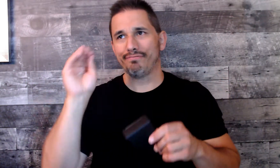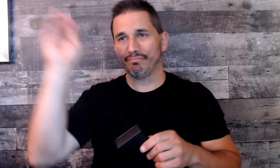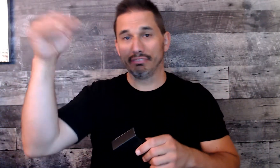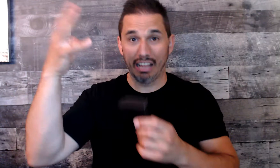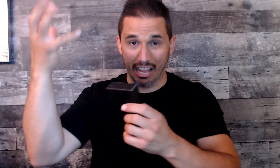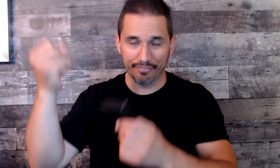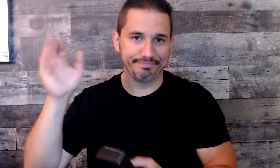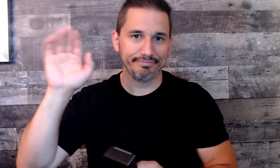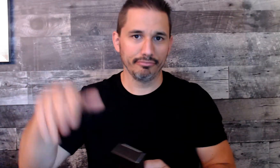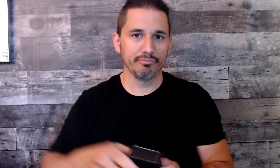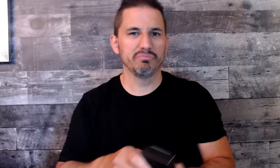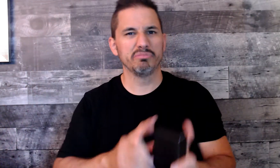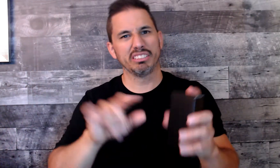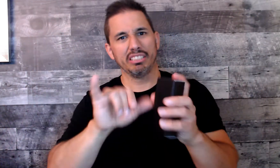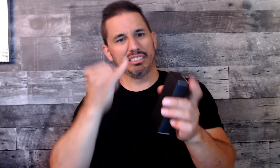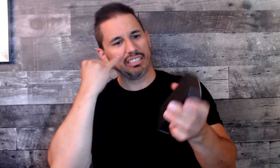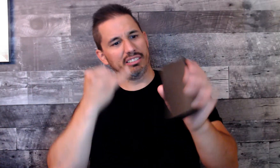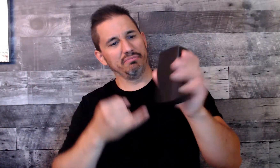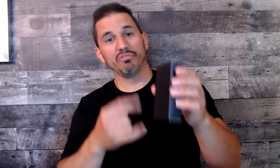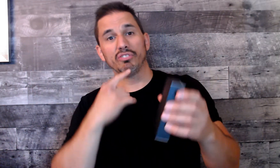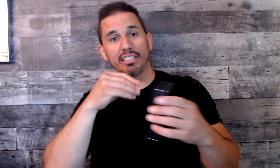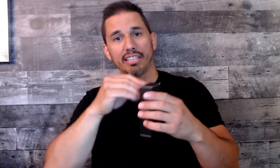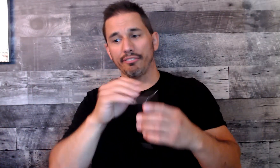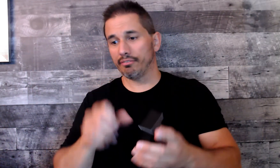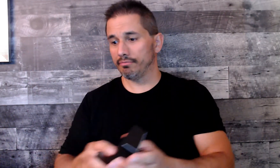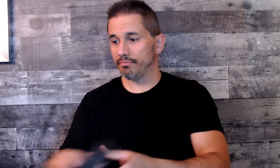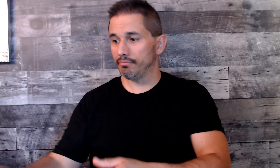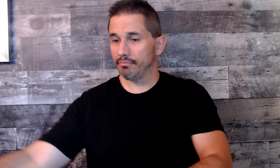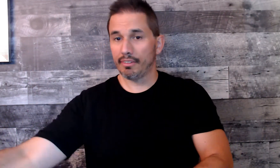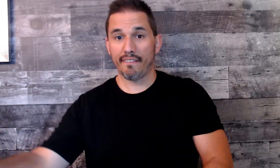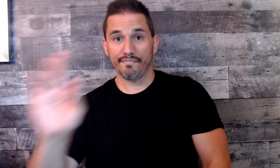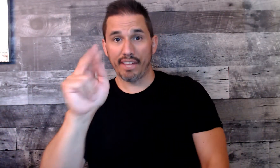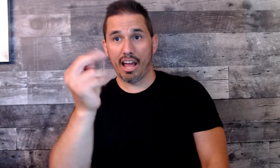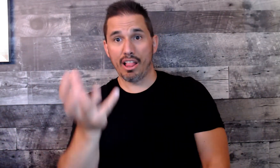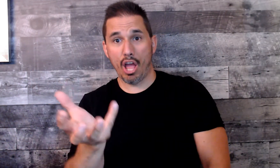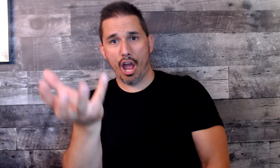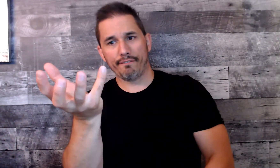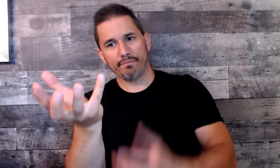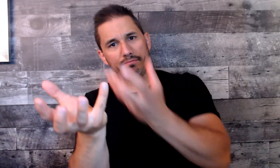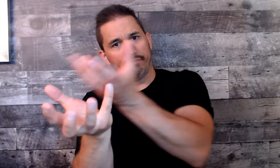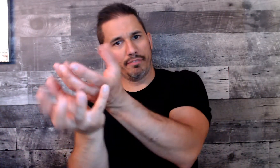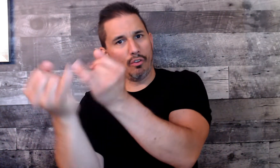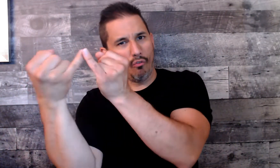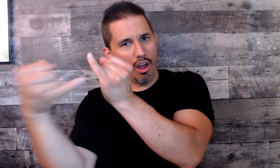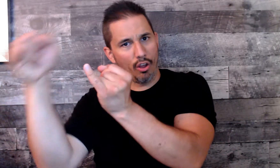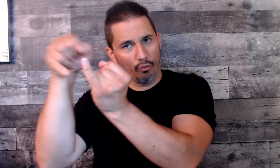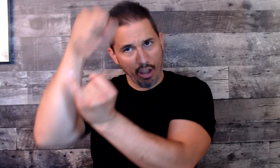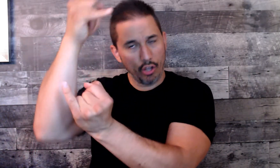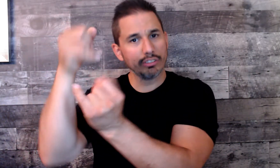This would be inside of the fan. This gives you an idea of the size of the transmitter that'd be inside the fan.